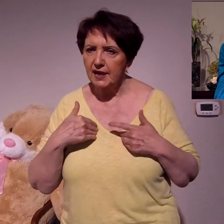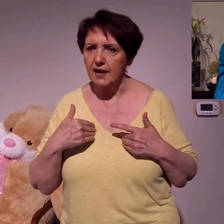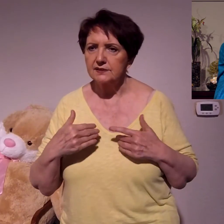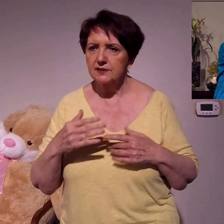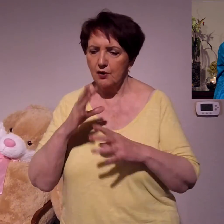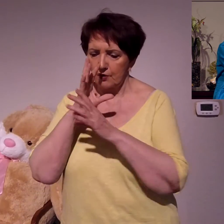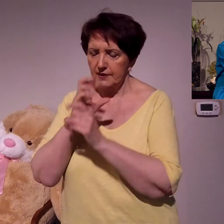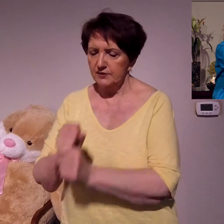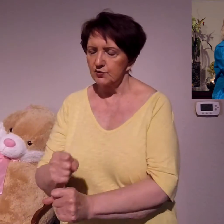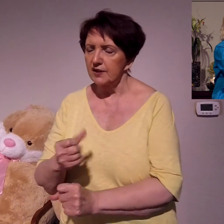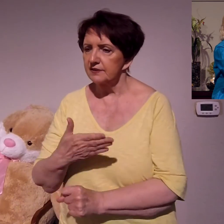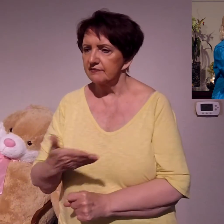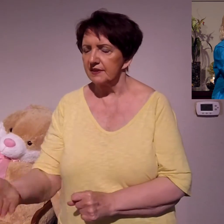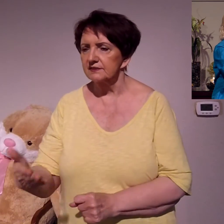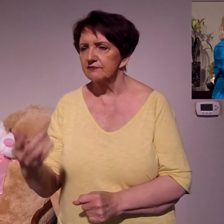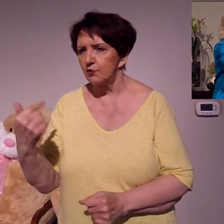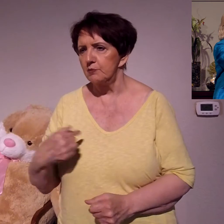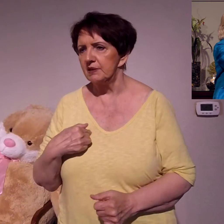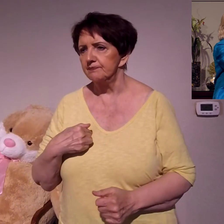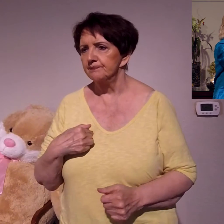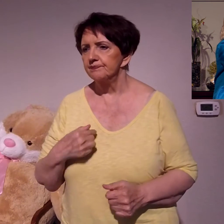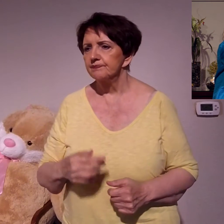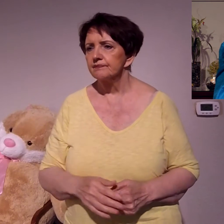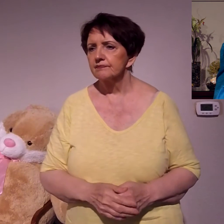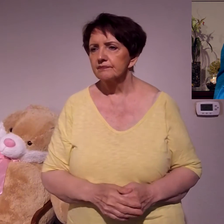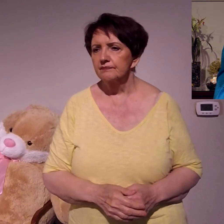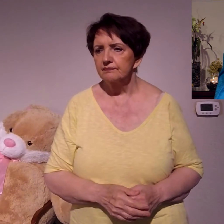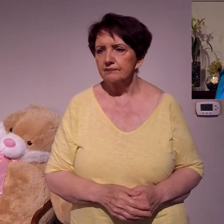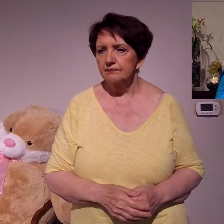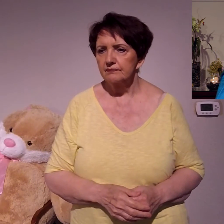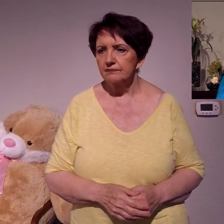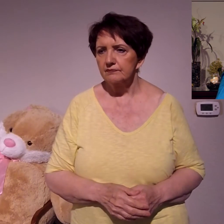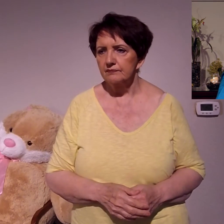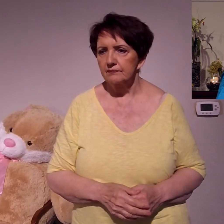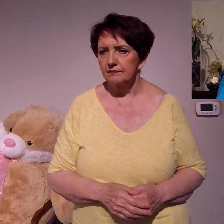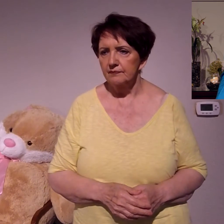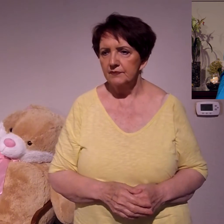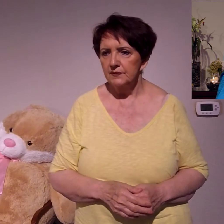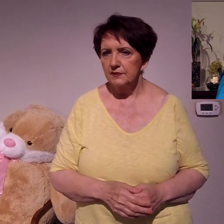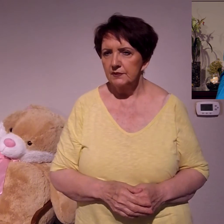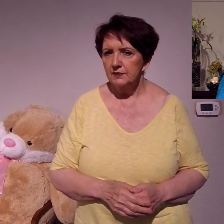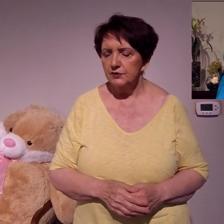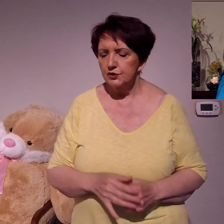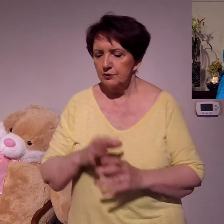Do you know how annoying it is that when you fall in love with that person and then they turn out to be not like you?